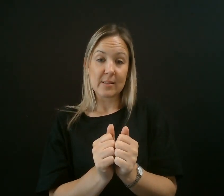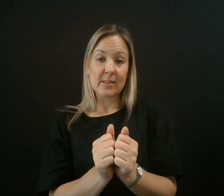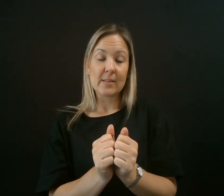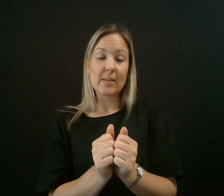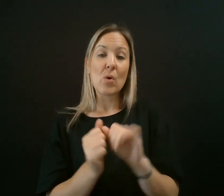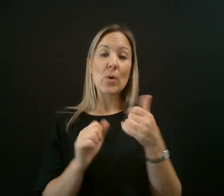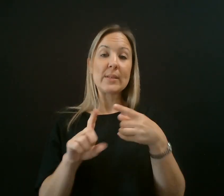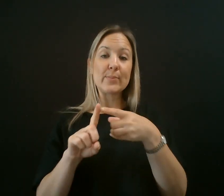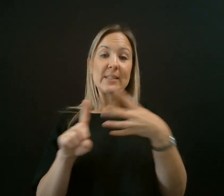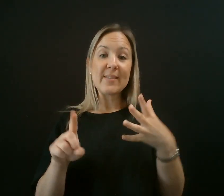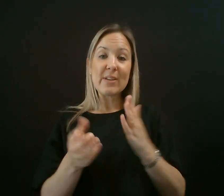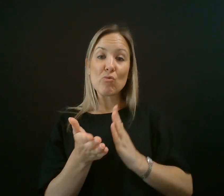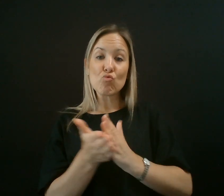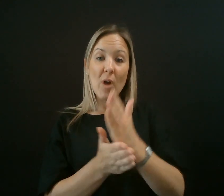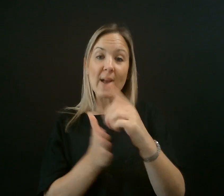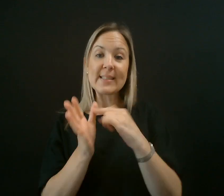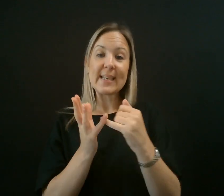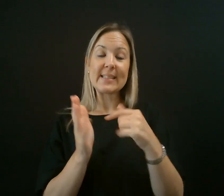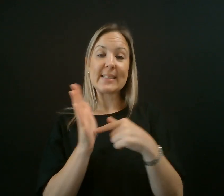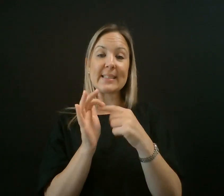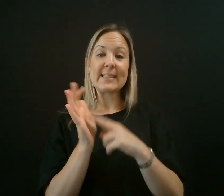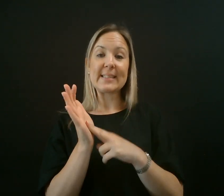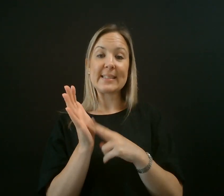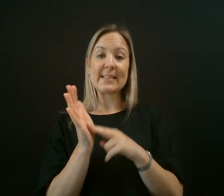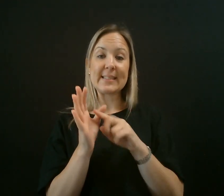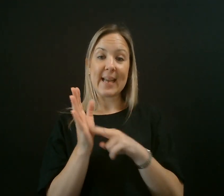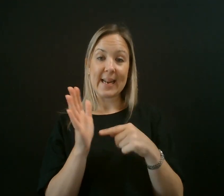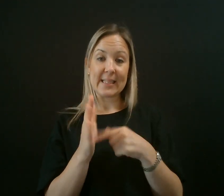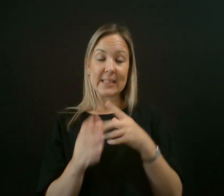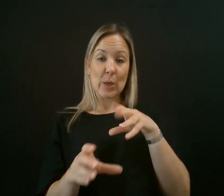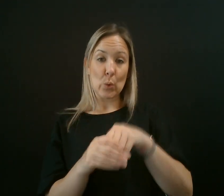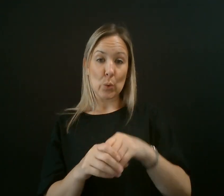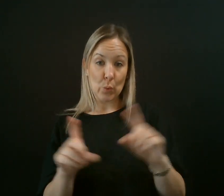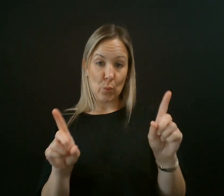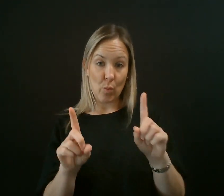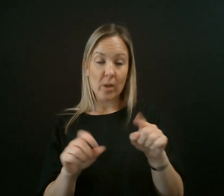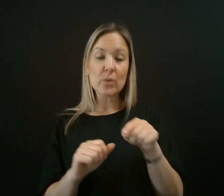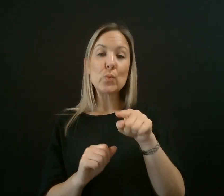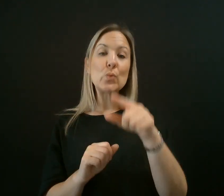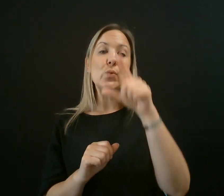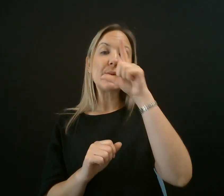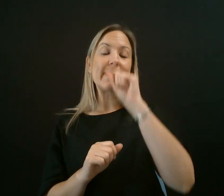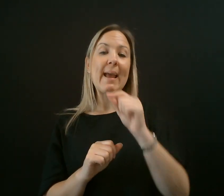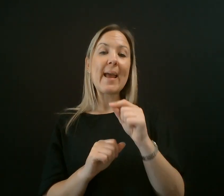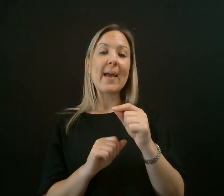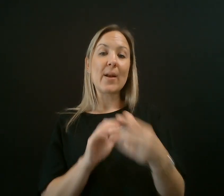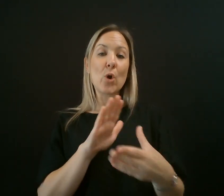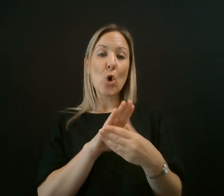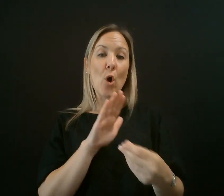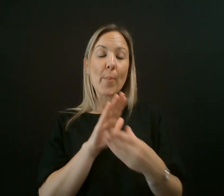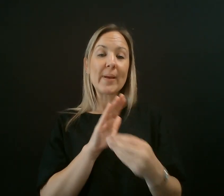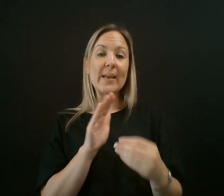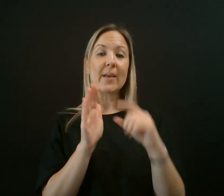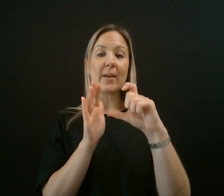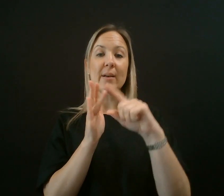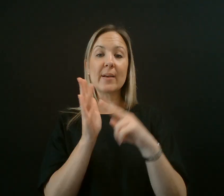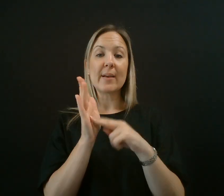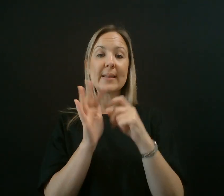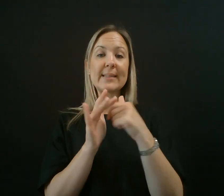Specific rights as a tenant include to get a copy of the condition report of the property when you start your